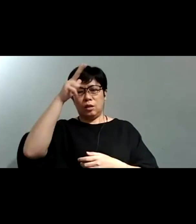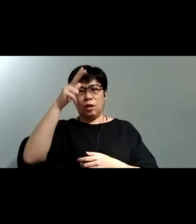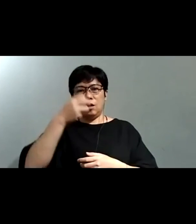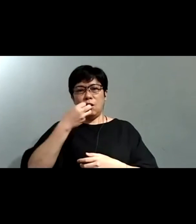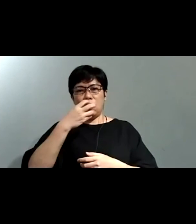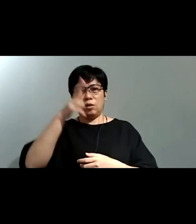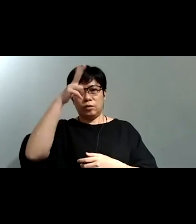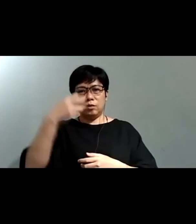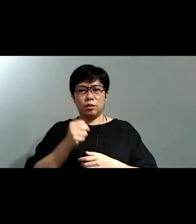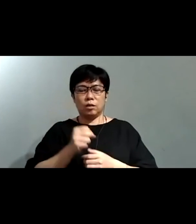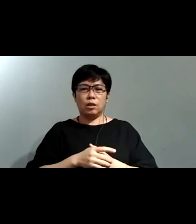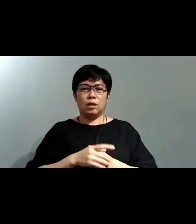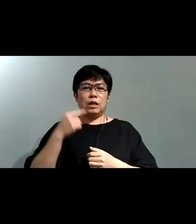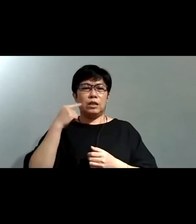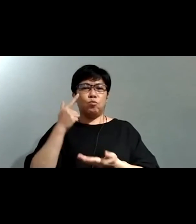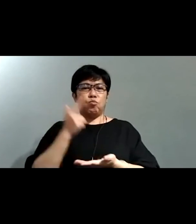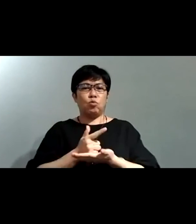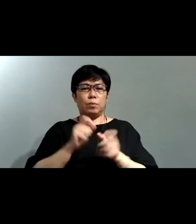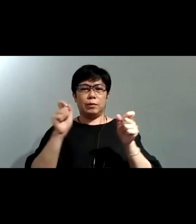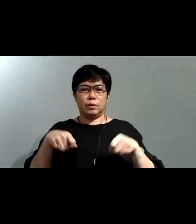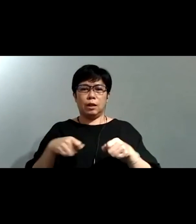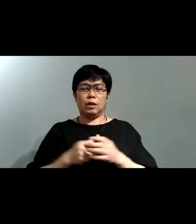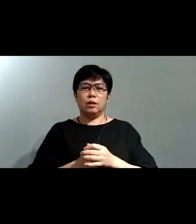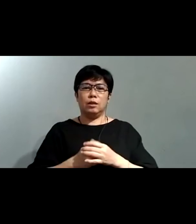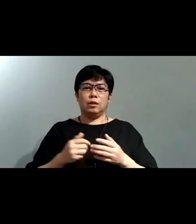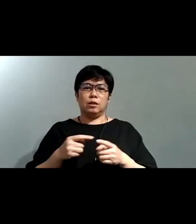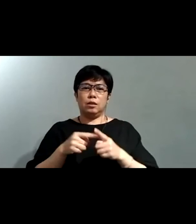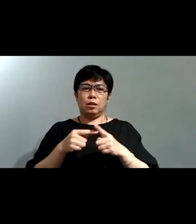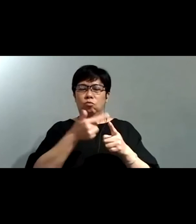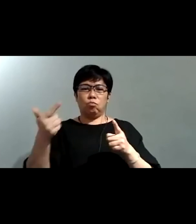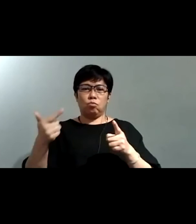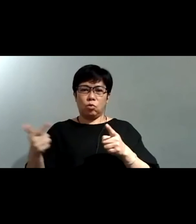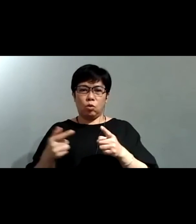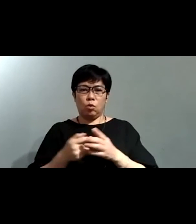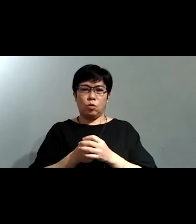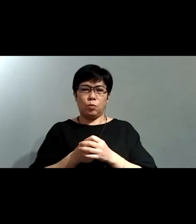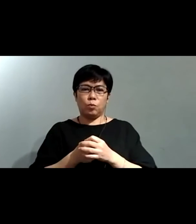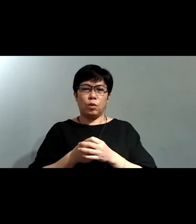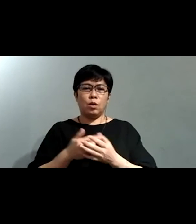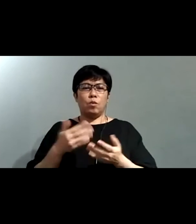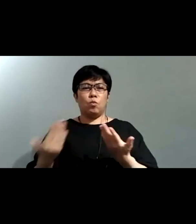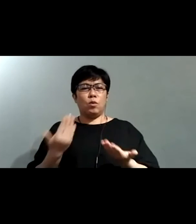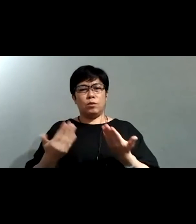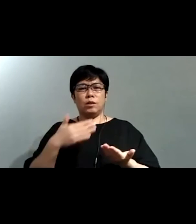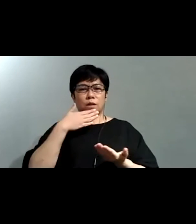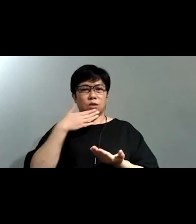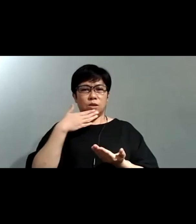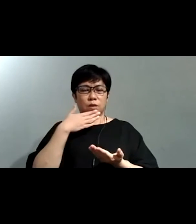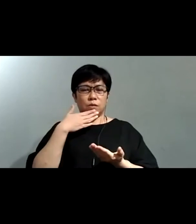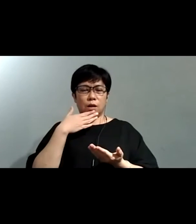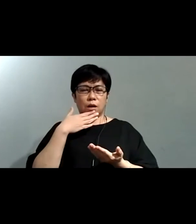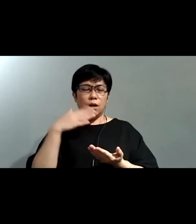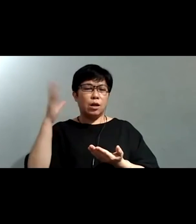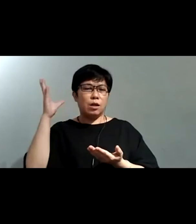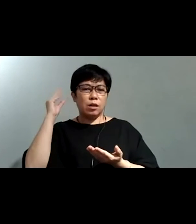Kong just do not think that their voices are being heard, their stake in the